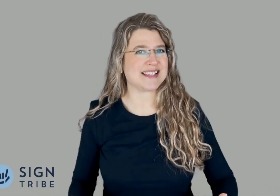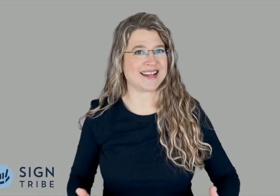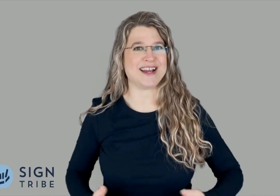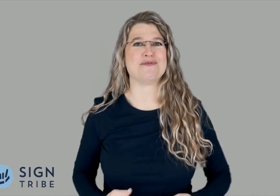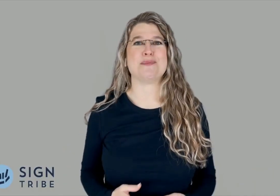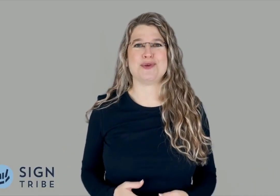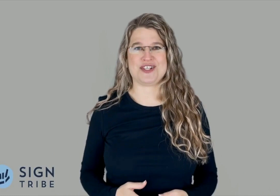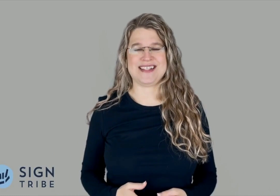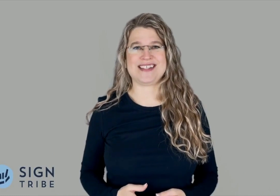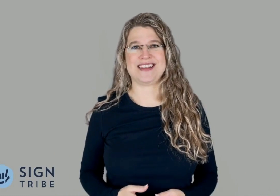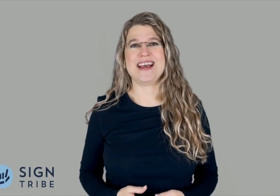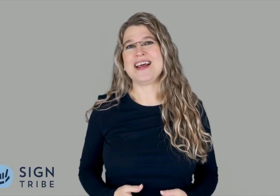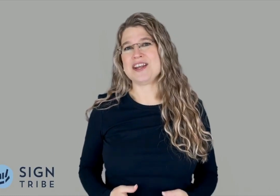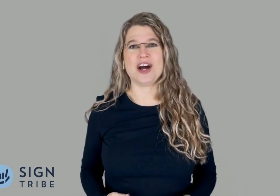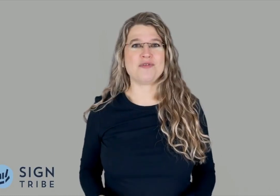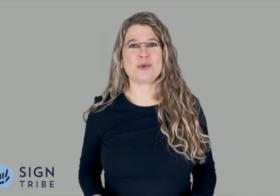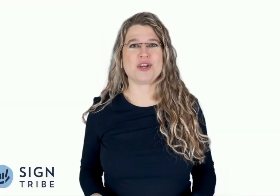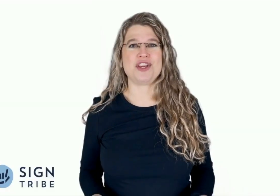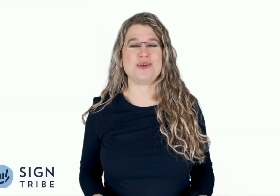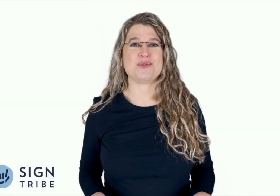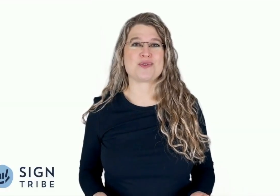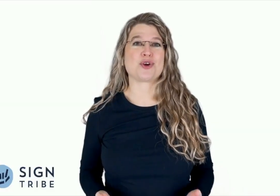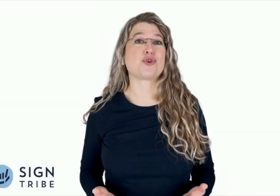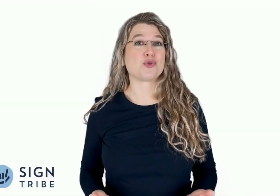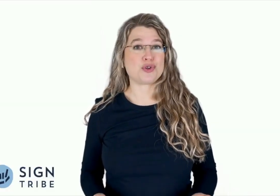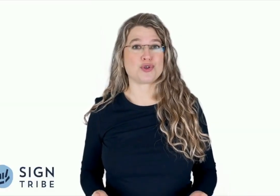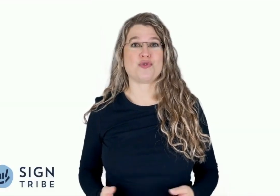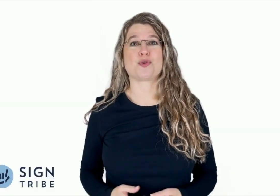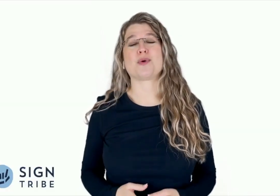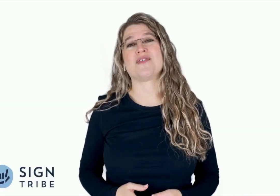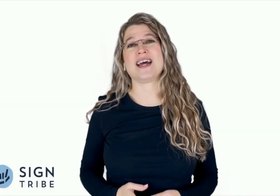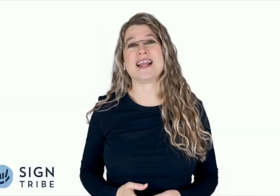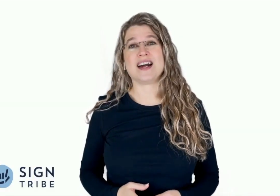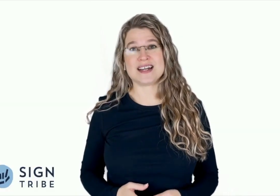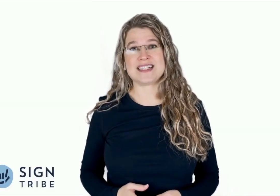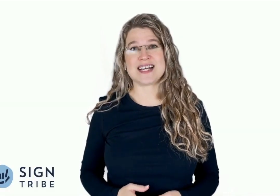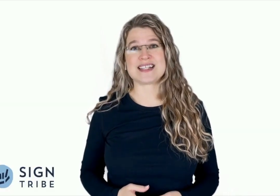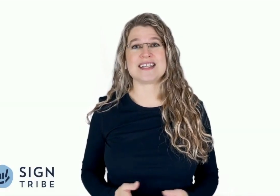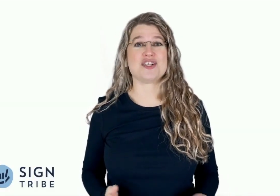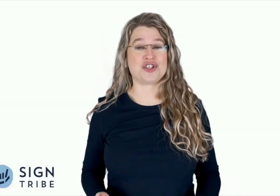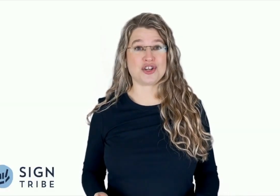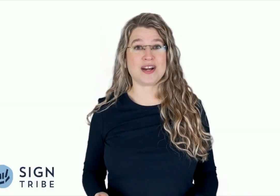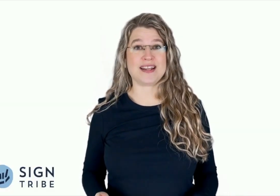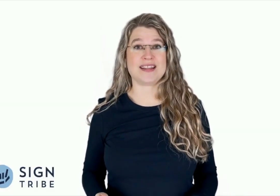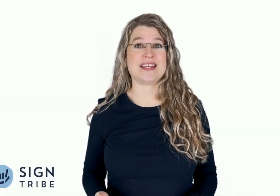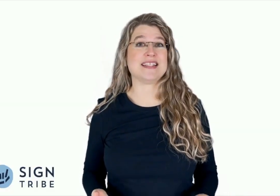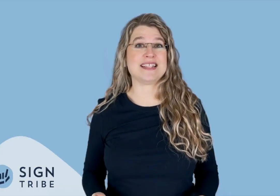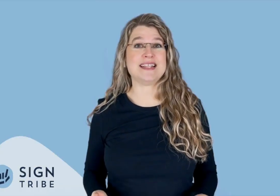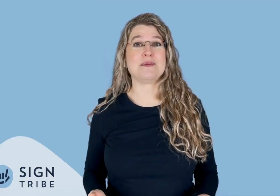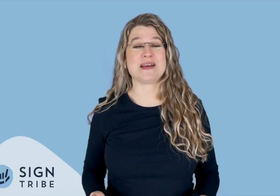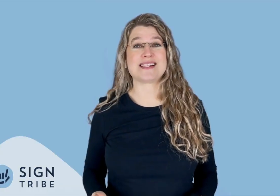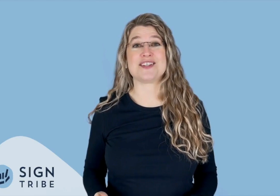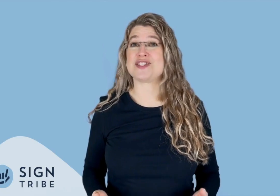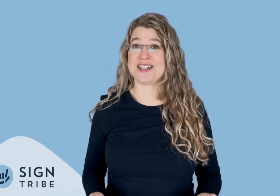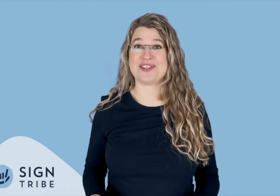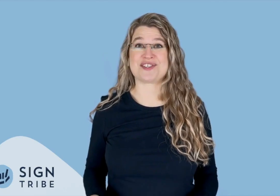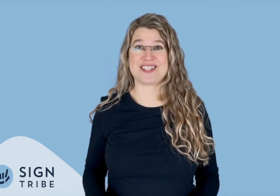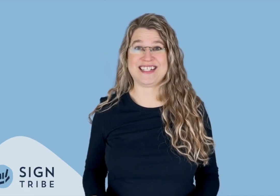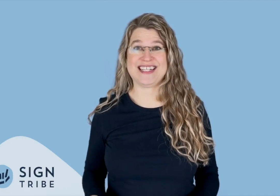of emotions. Nonverbal cues are crucial for providing context and ensuring that the intended message is understood.